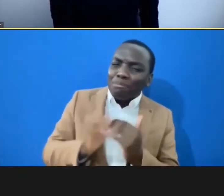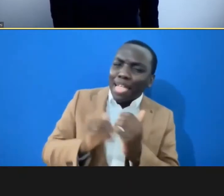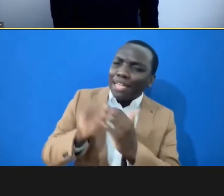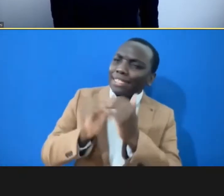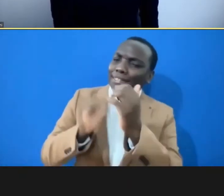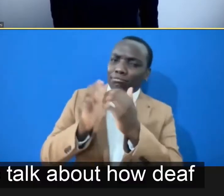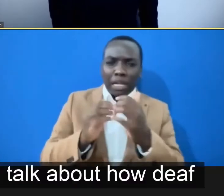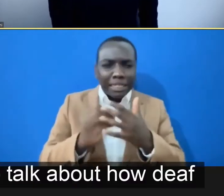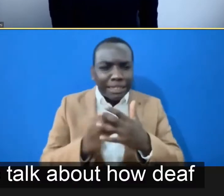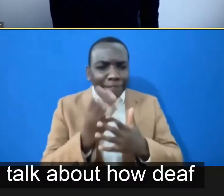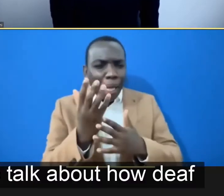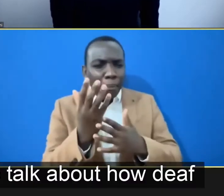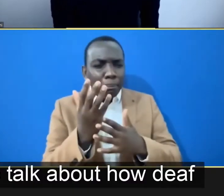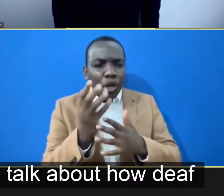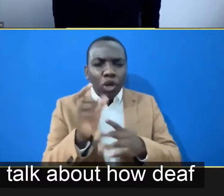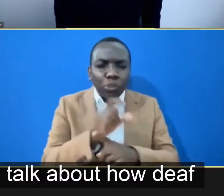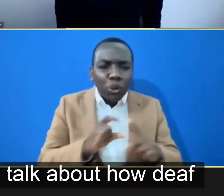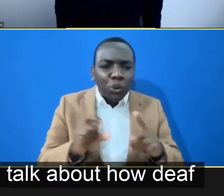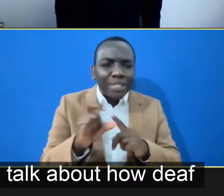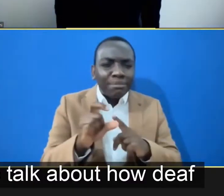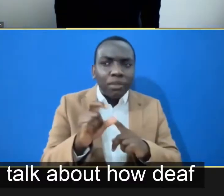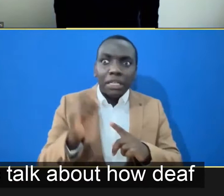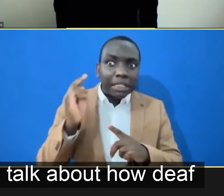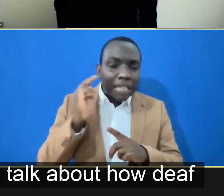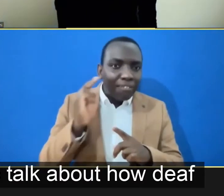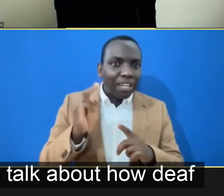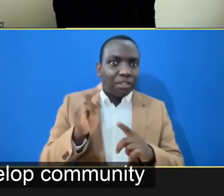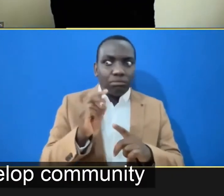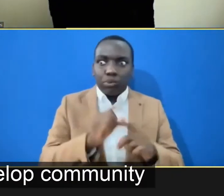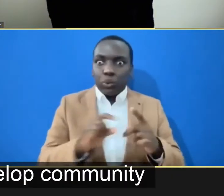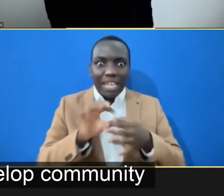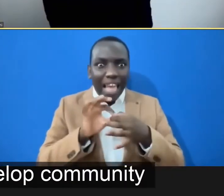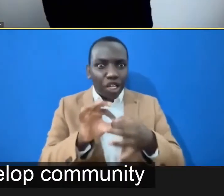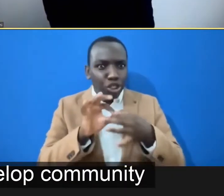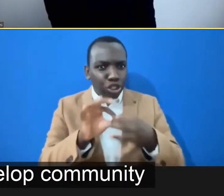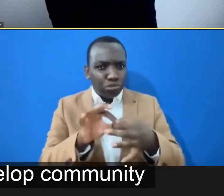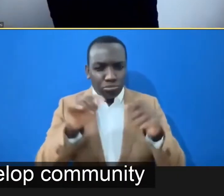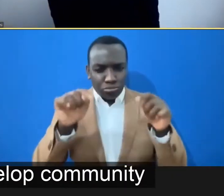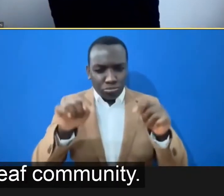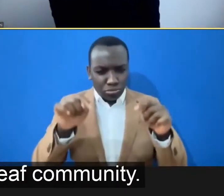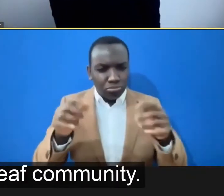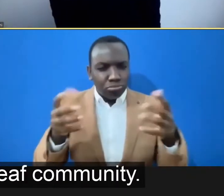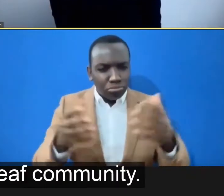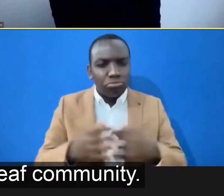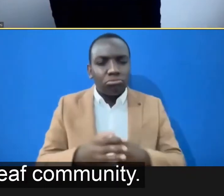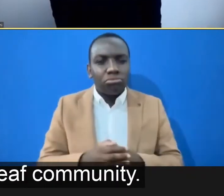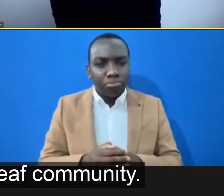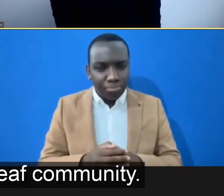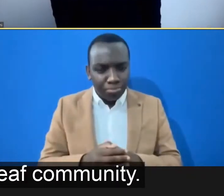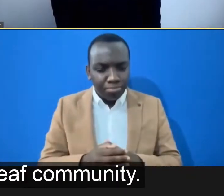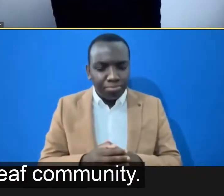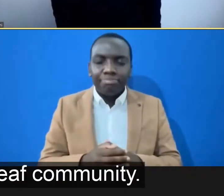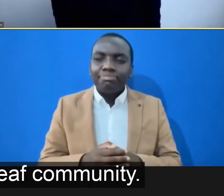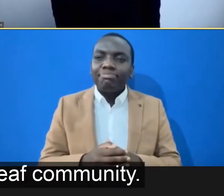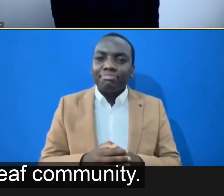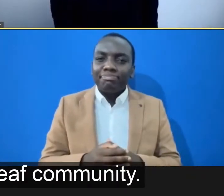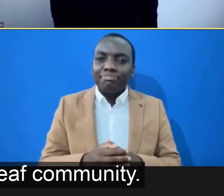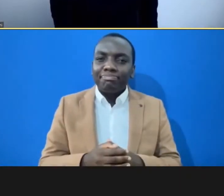And today I've been asked to talk about how deaf leaders can build and develop community engagement within the deaf